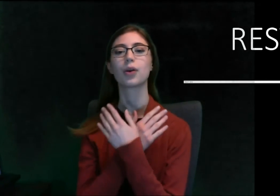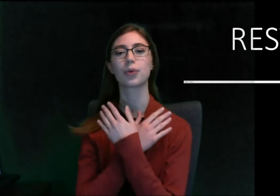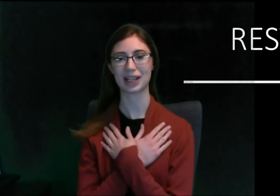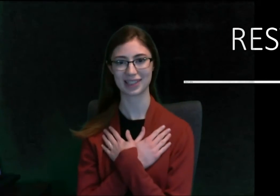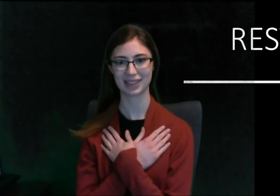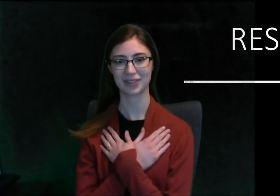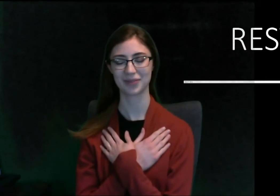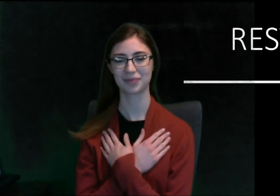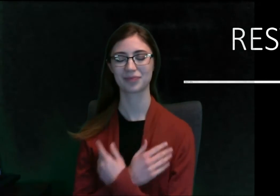rest.